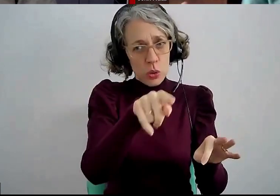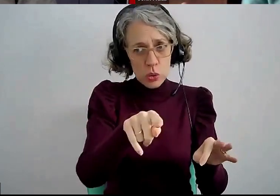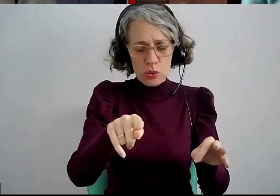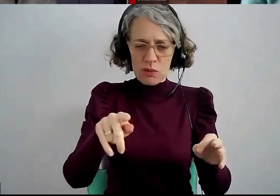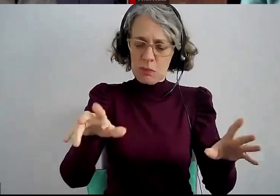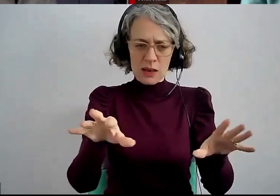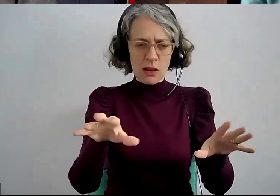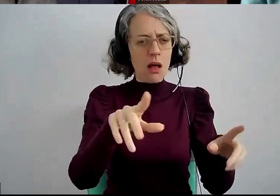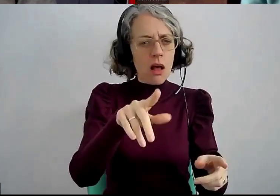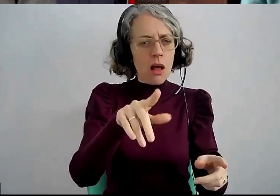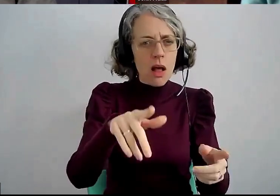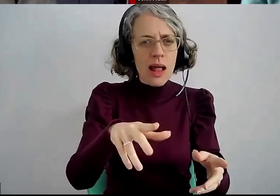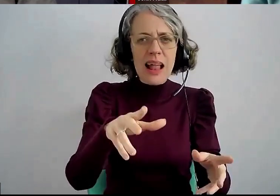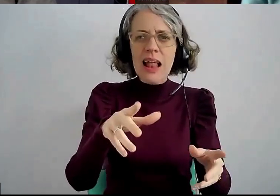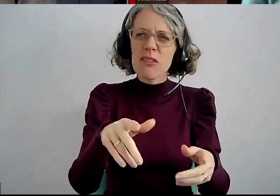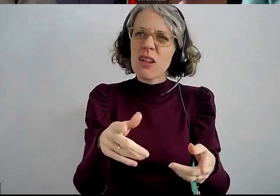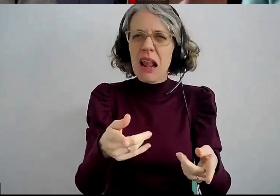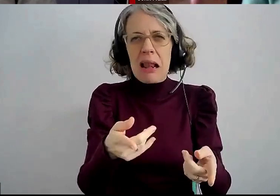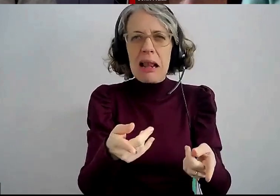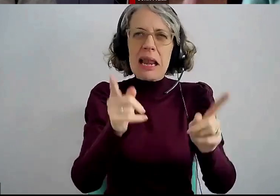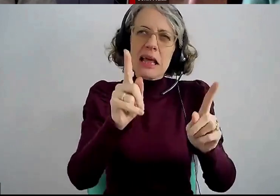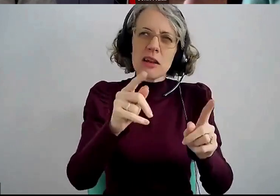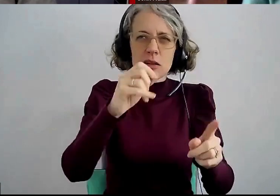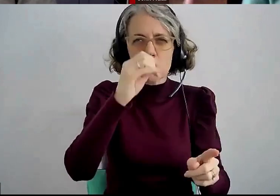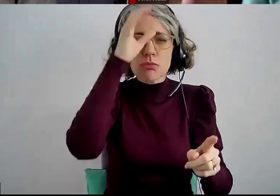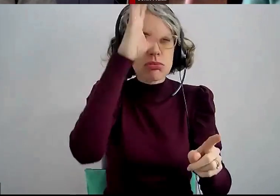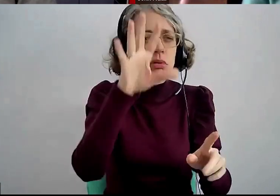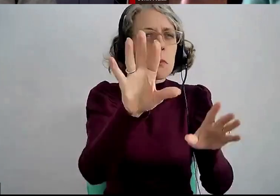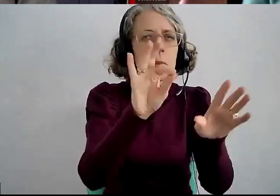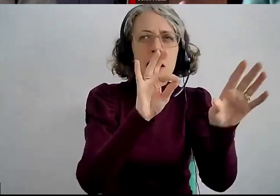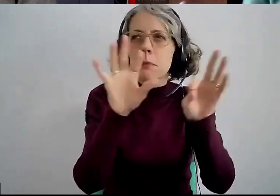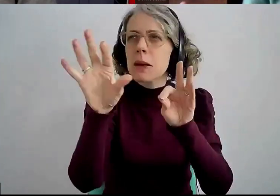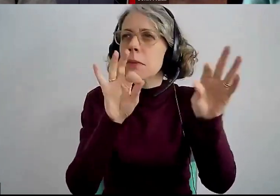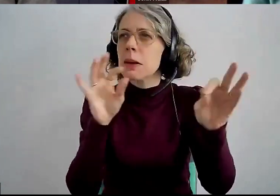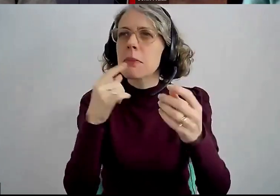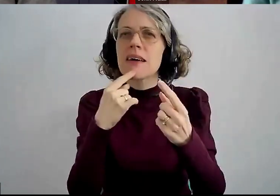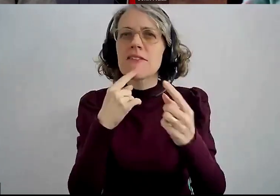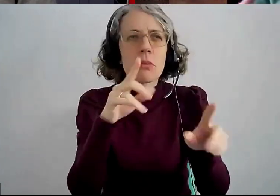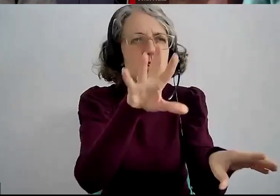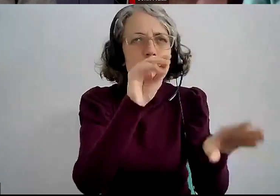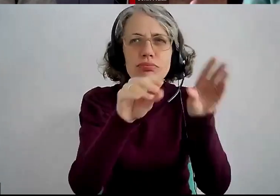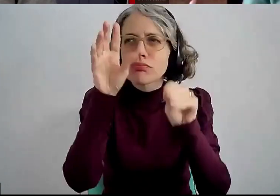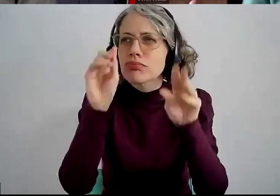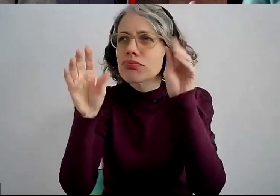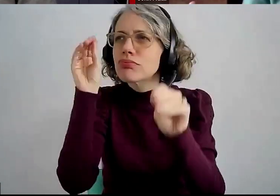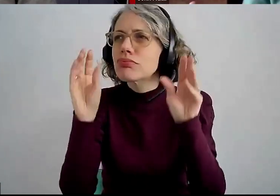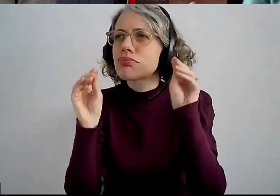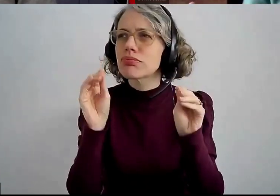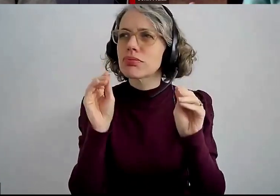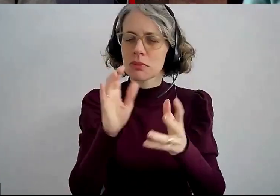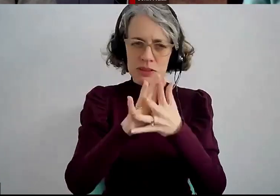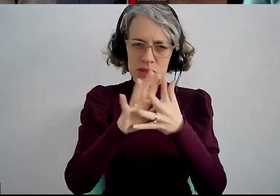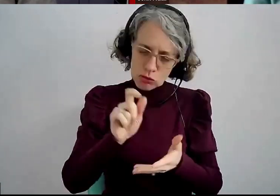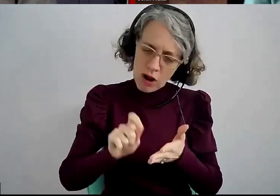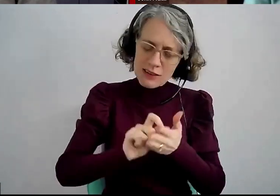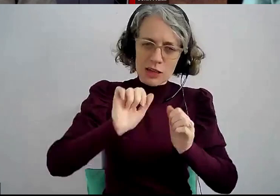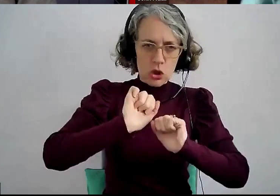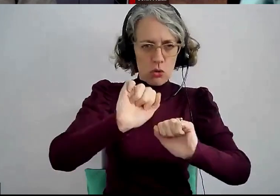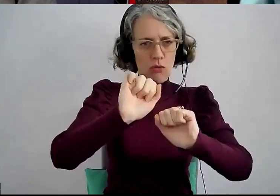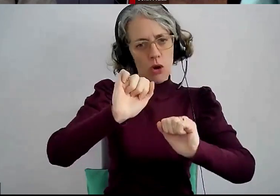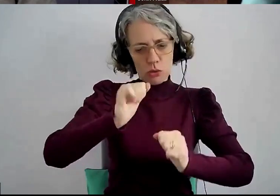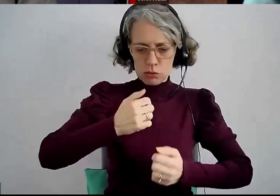own book about leadership, and that's the story of your life. That's what you're up